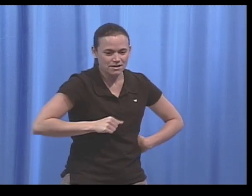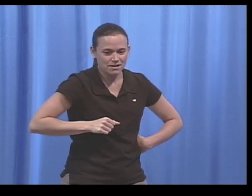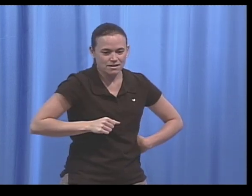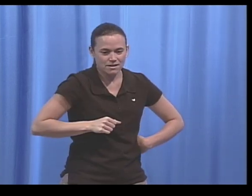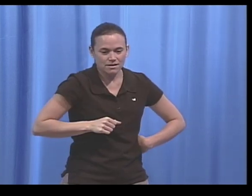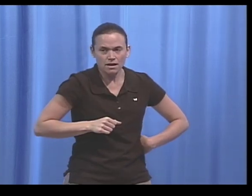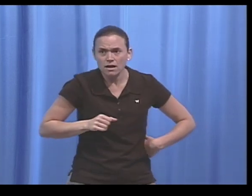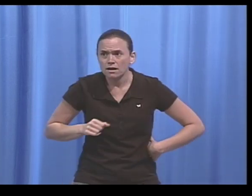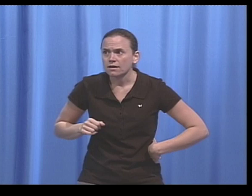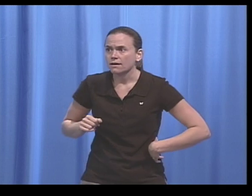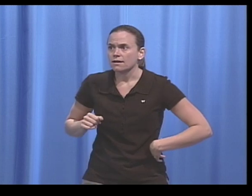said the man.